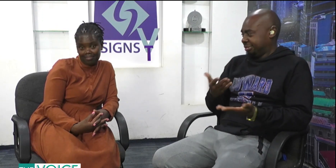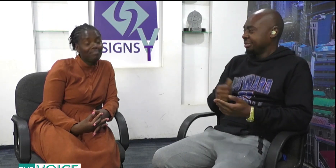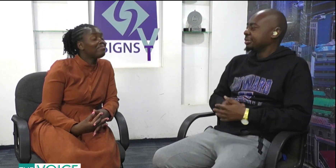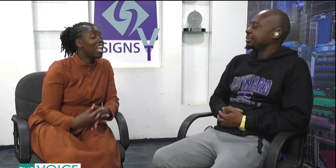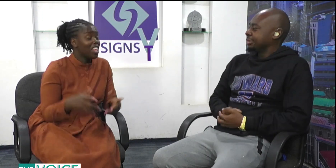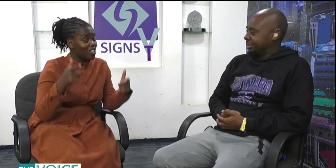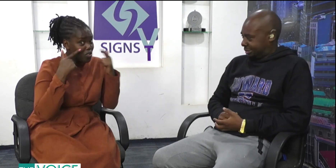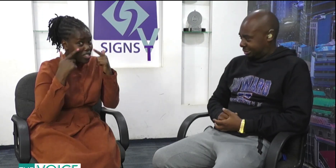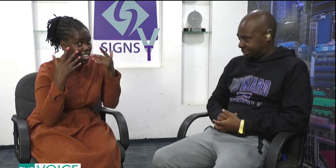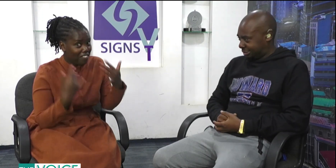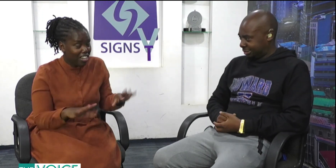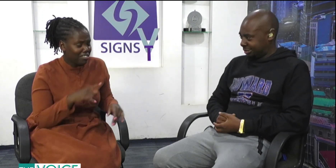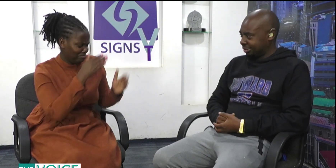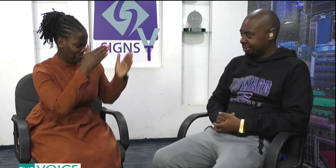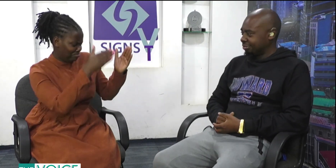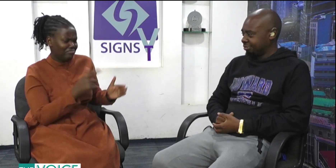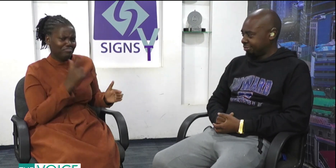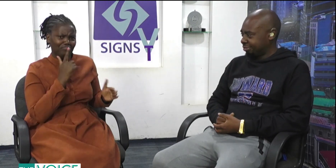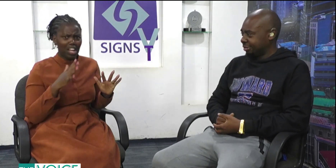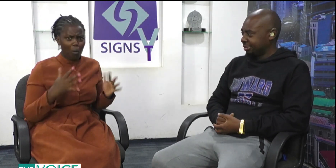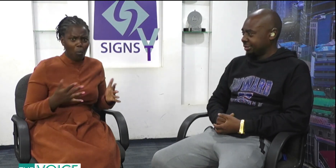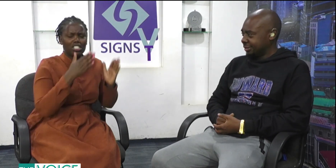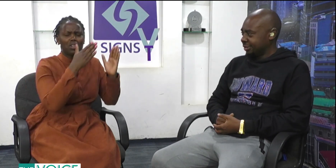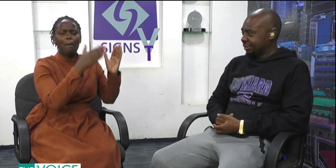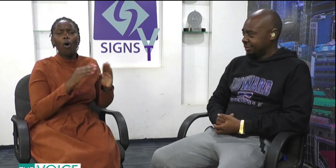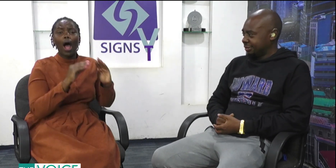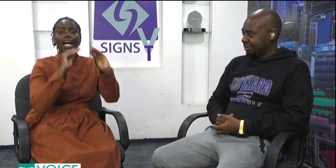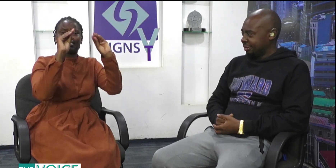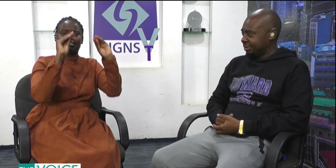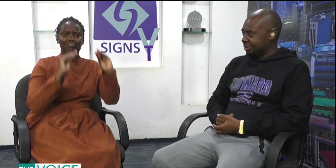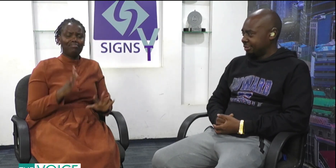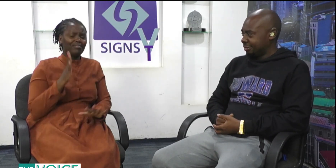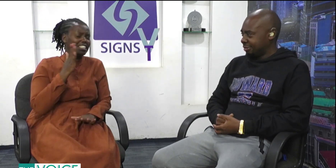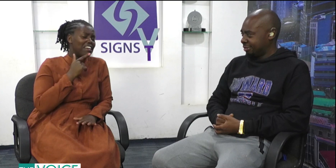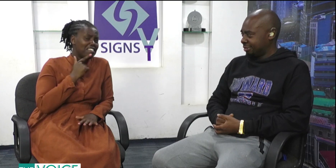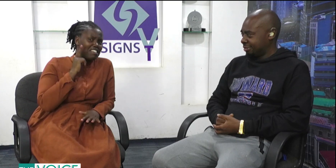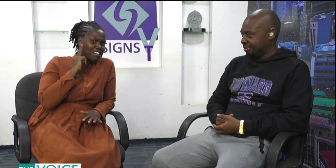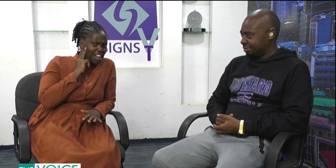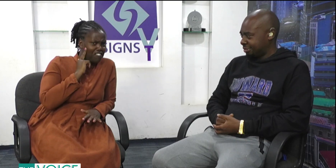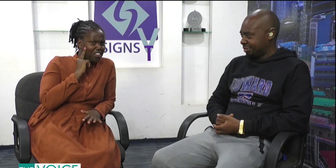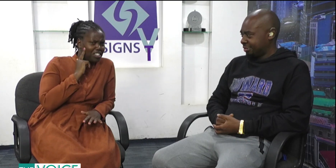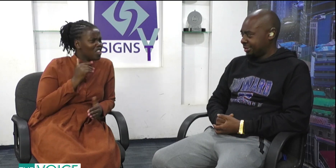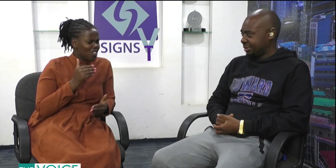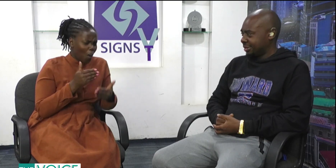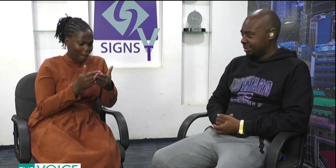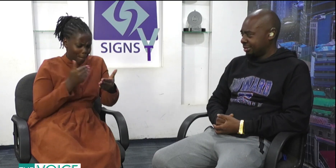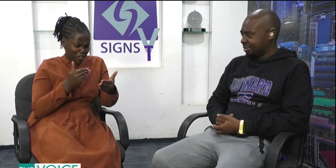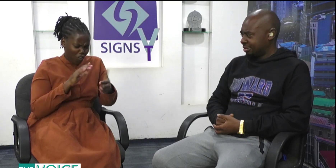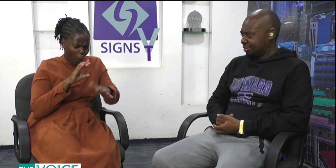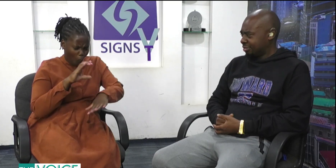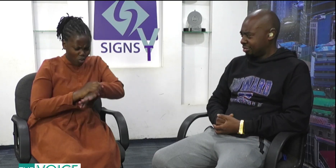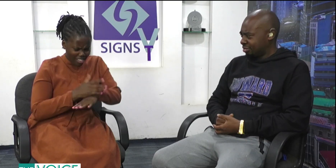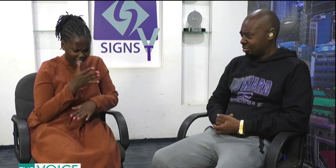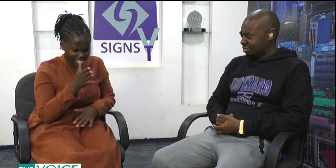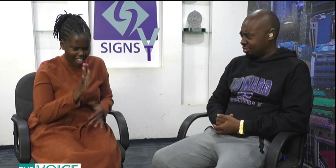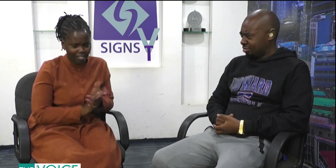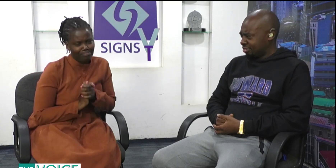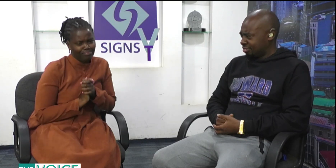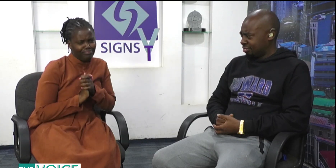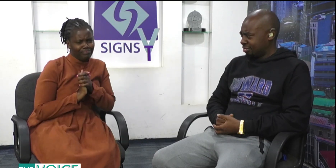teacher. Now you've seen it all. He is a teacher, a deaf teacher. But before we get